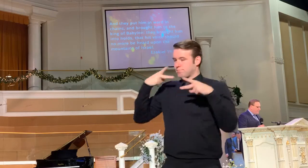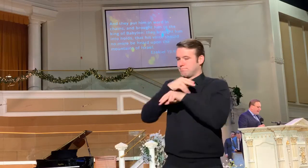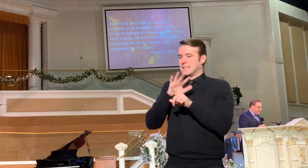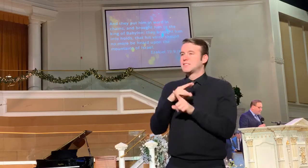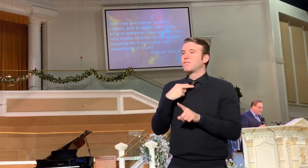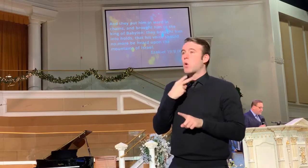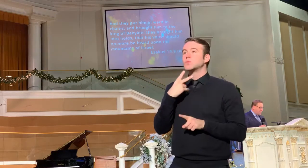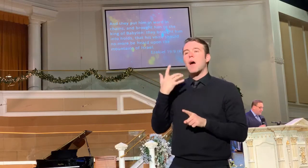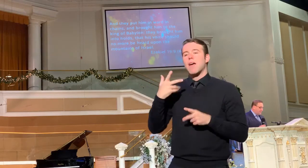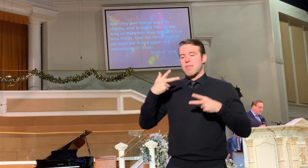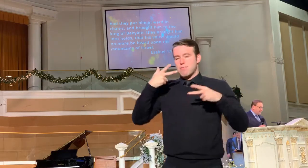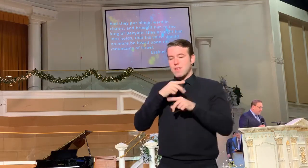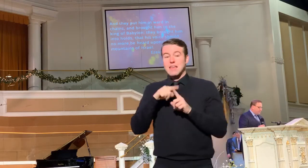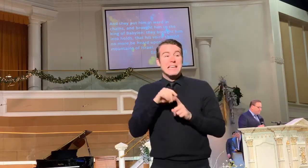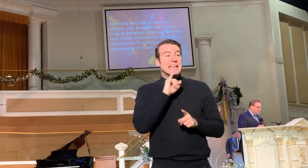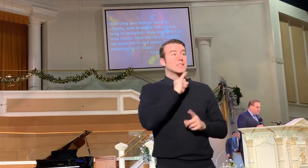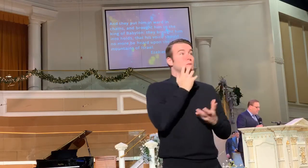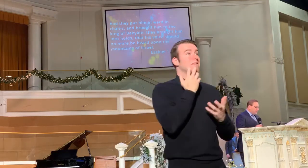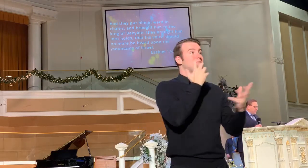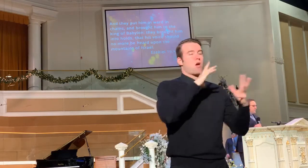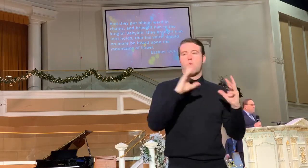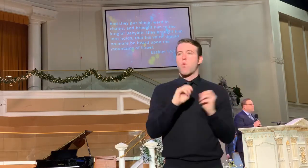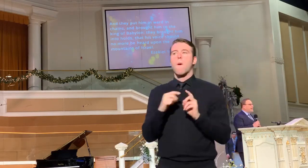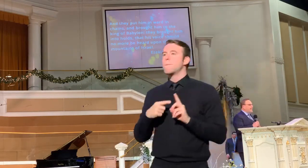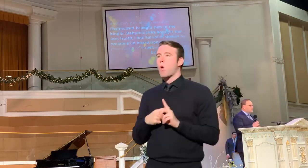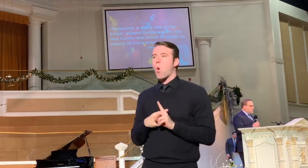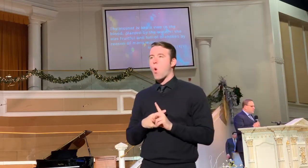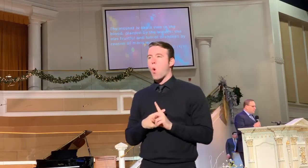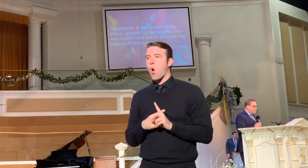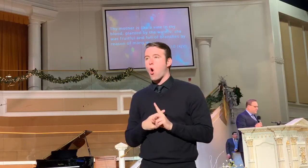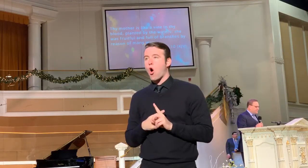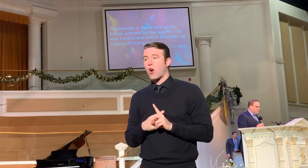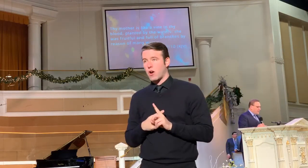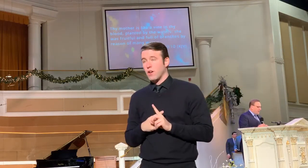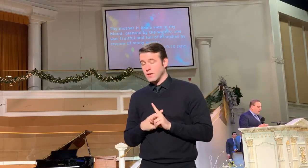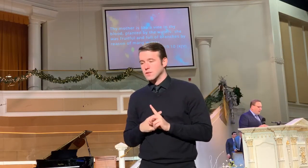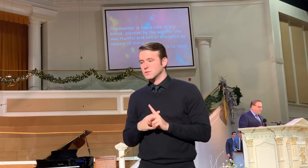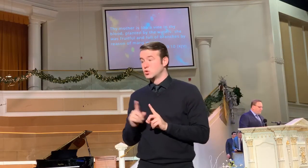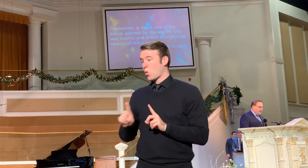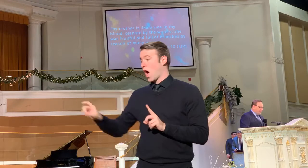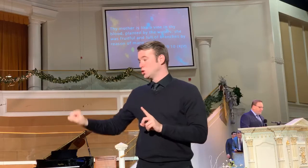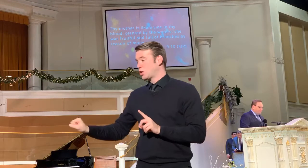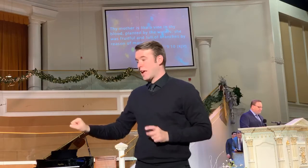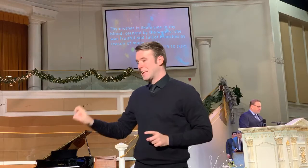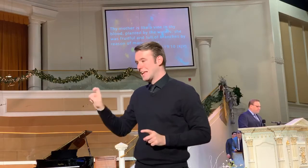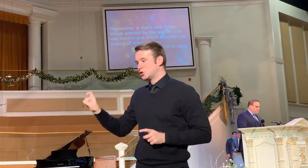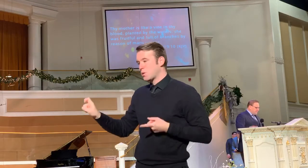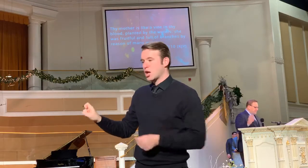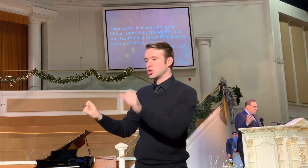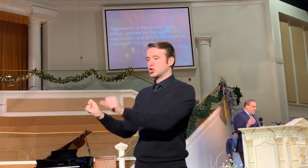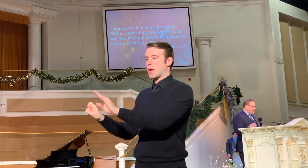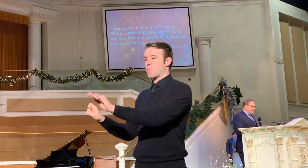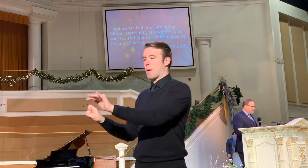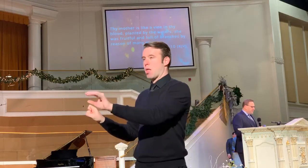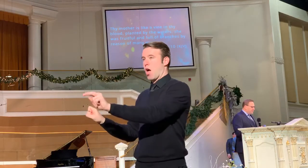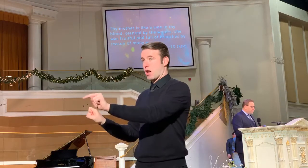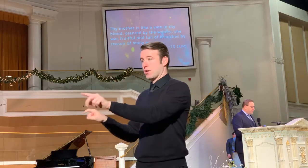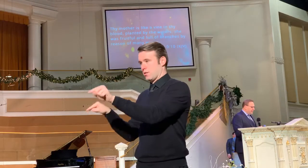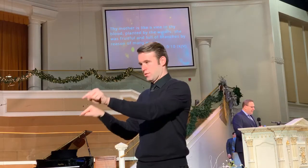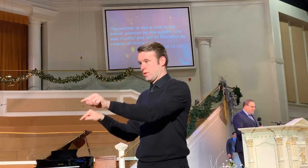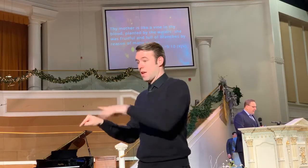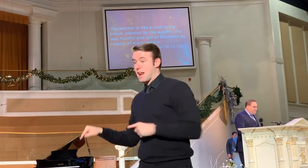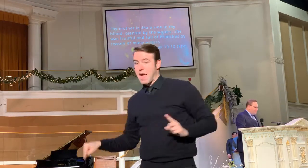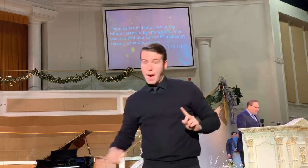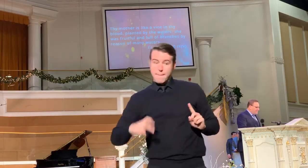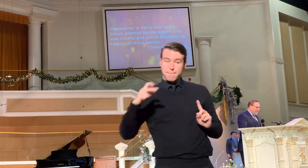heard upon the mountains of Israel. Then he moves back to a description of the mother, speaking of Israel and